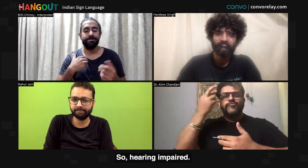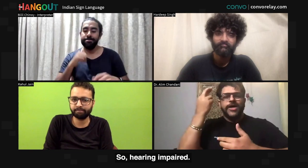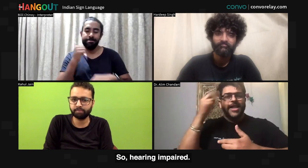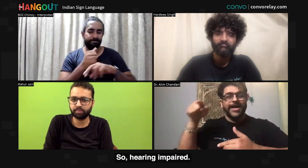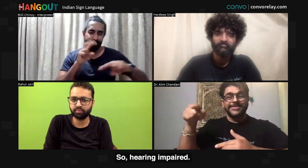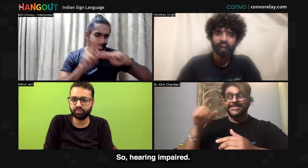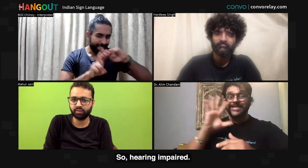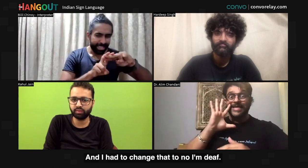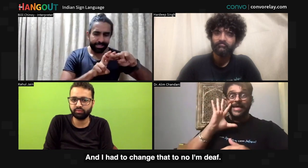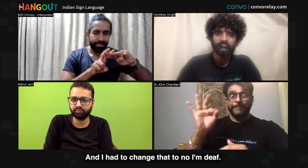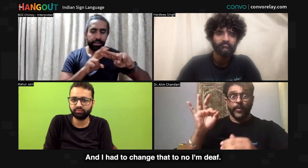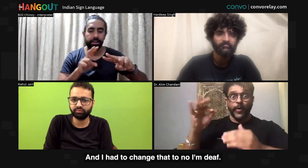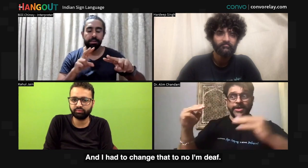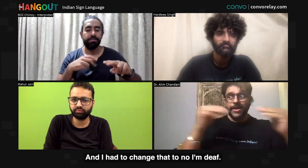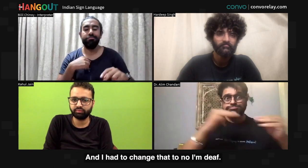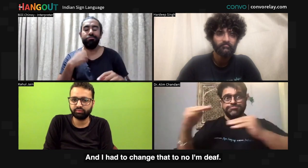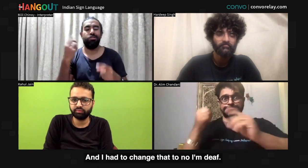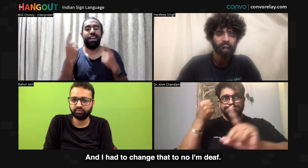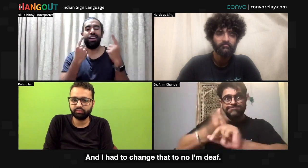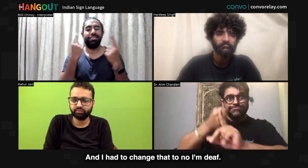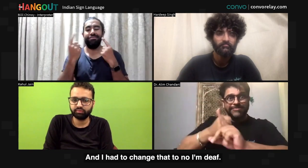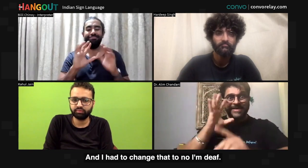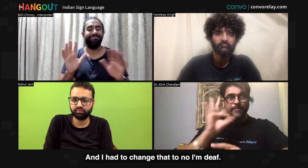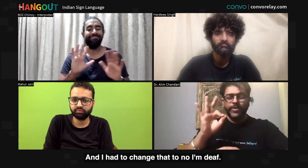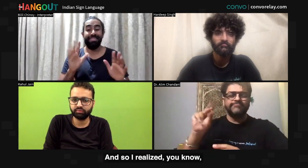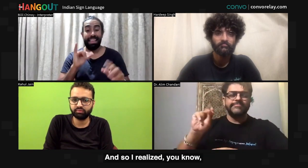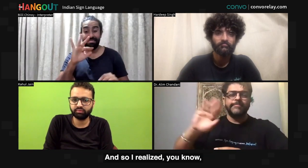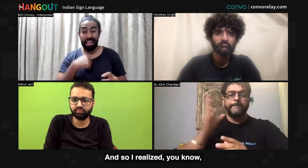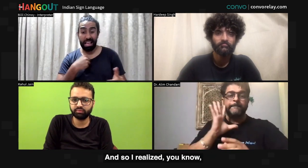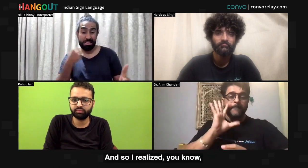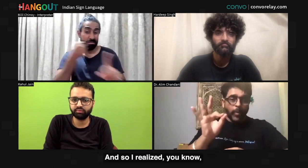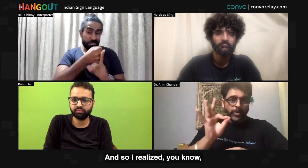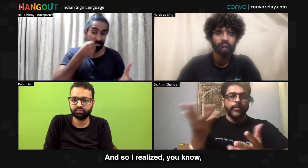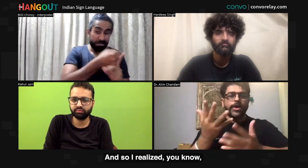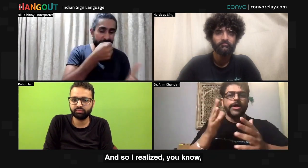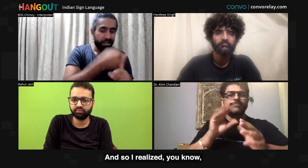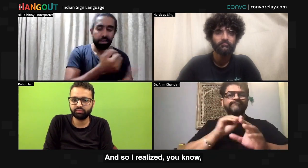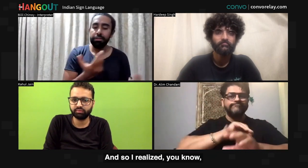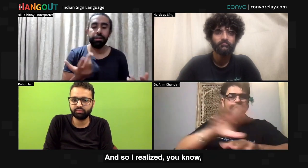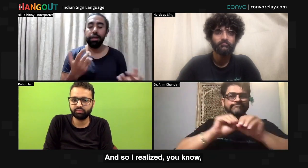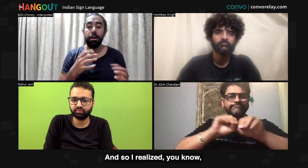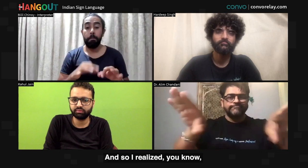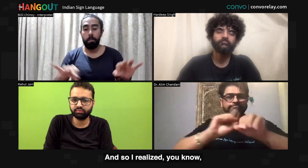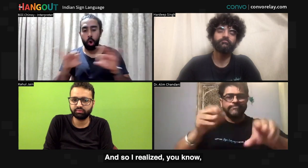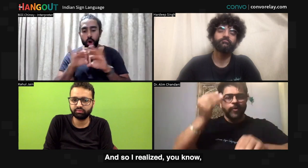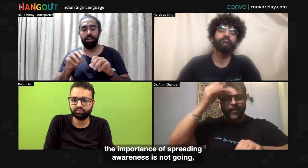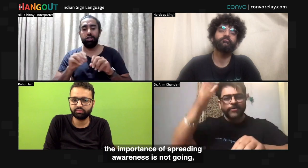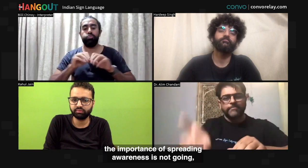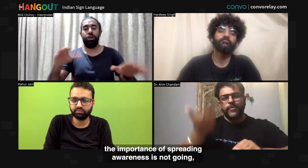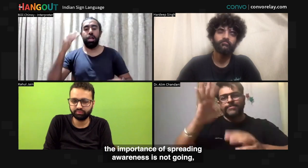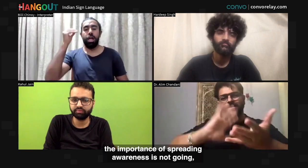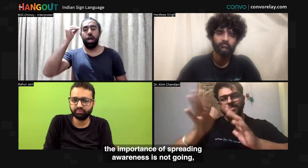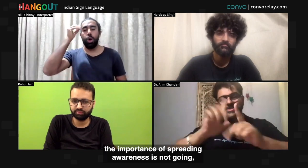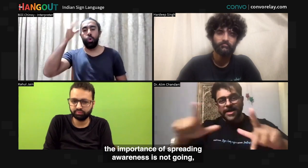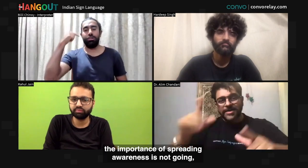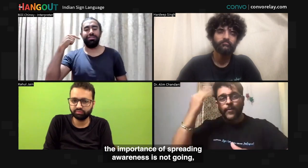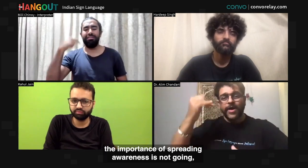impaired. And I had to change that to know I'm deaf. And so I realized, you know, um, the importance of spreading